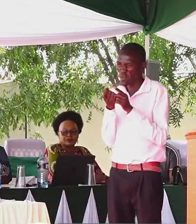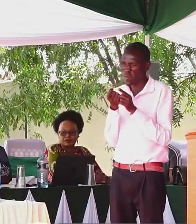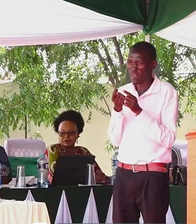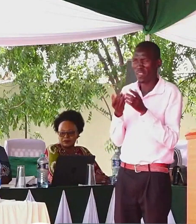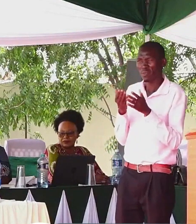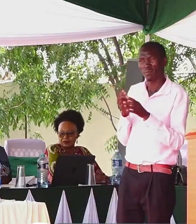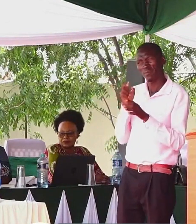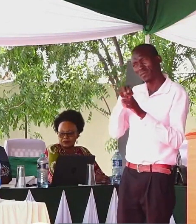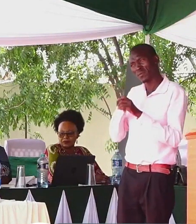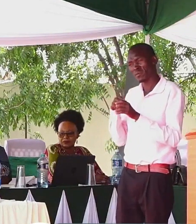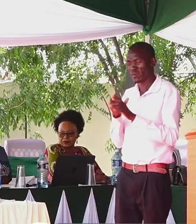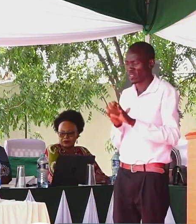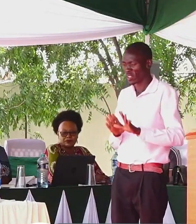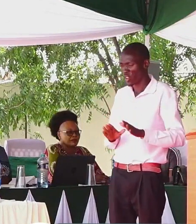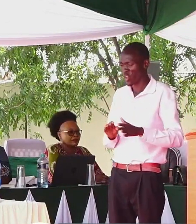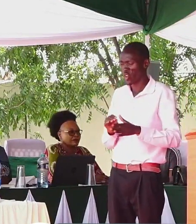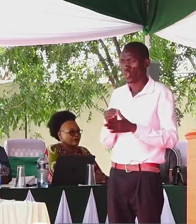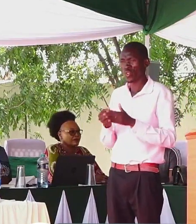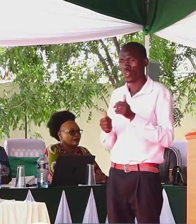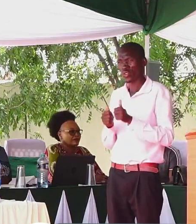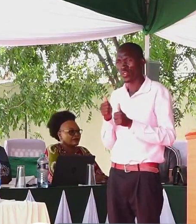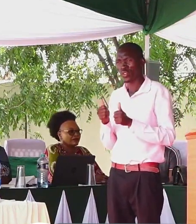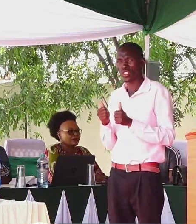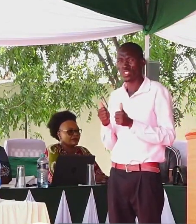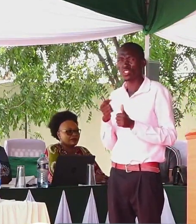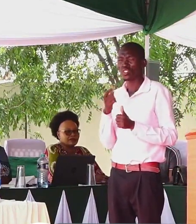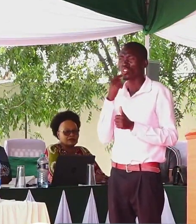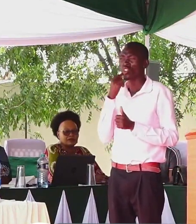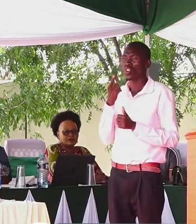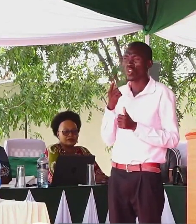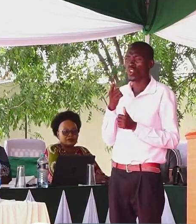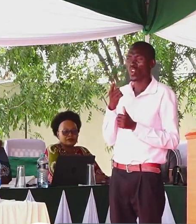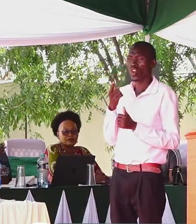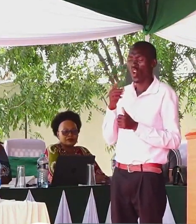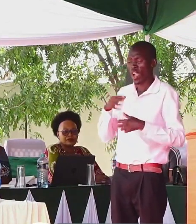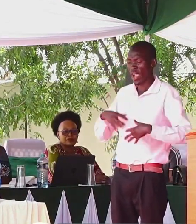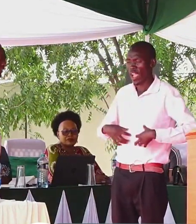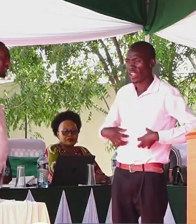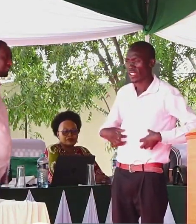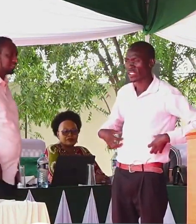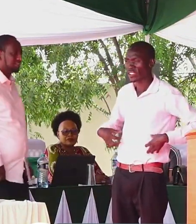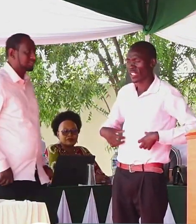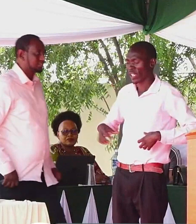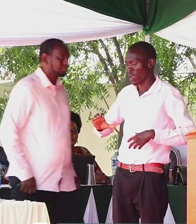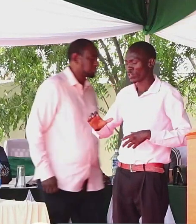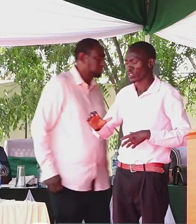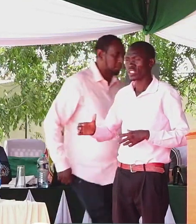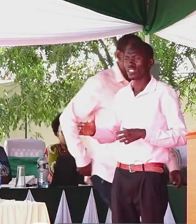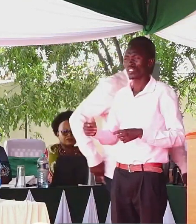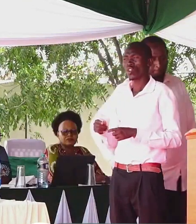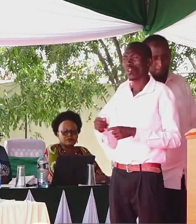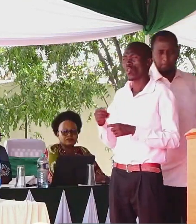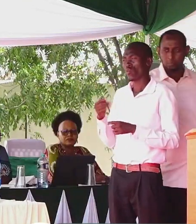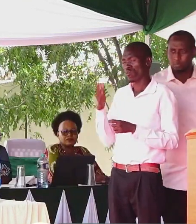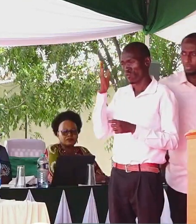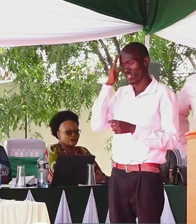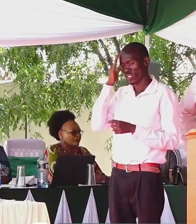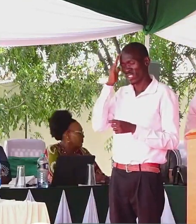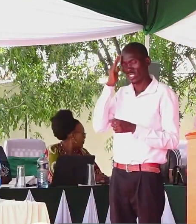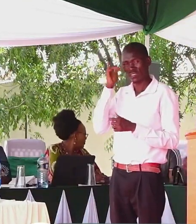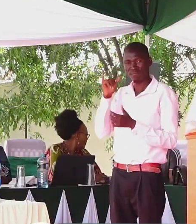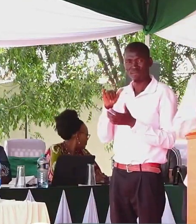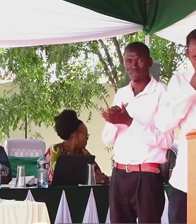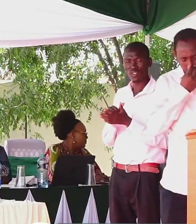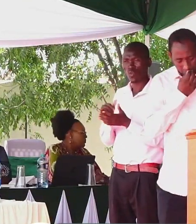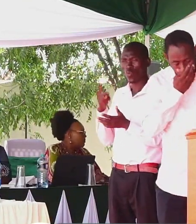maybe whatever I have left out. So Garissa County, and of course, is one